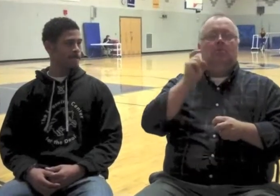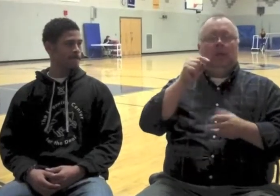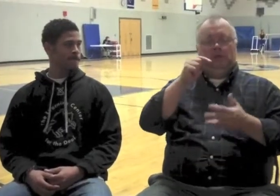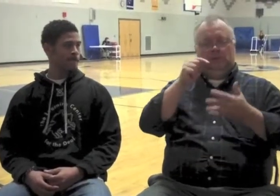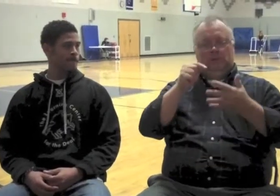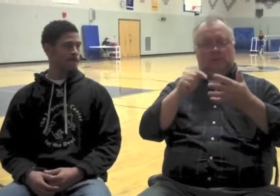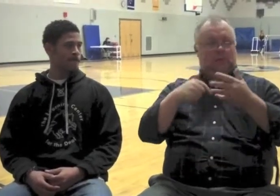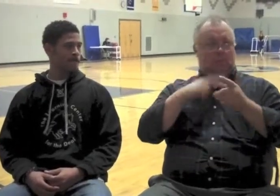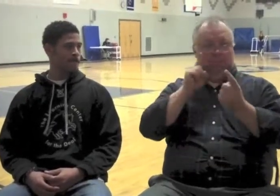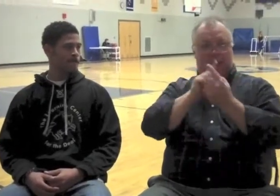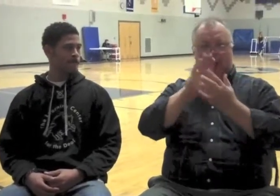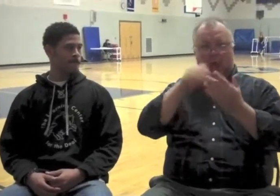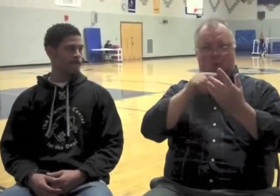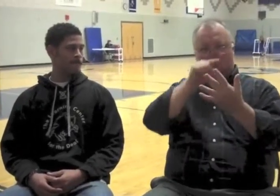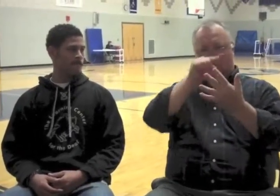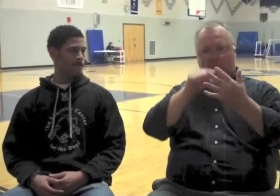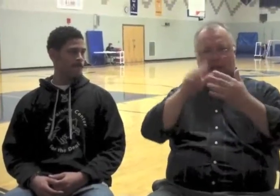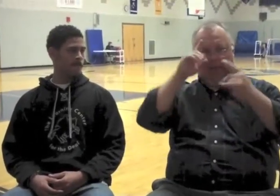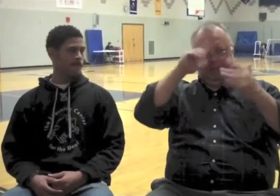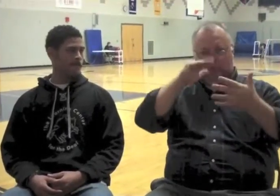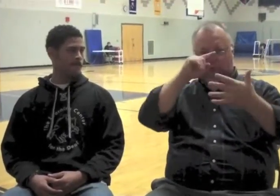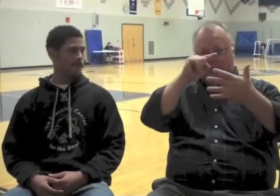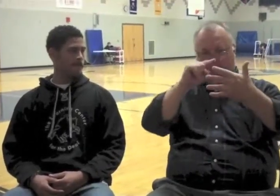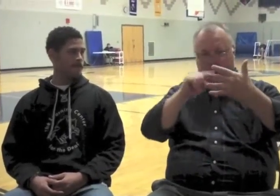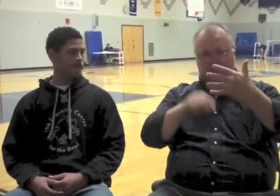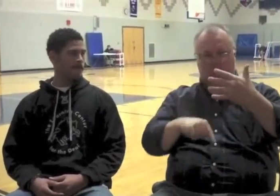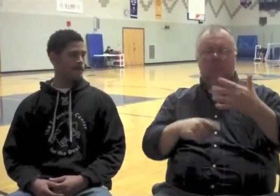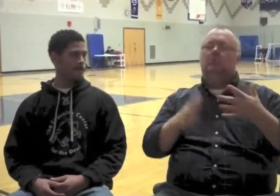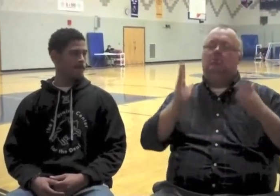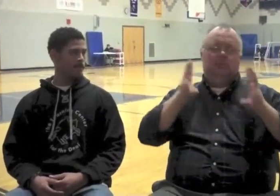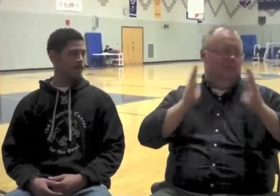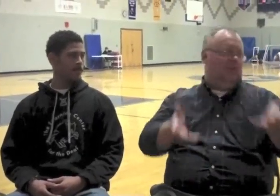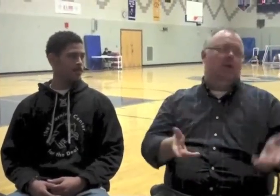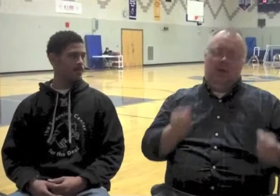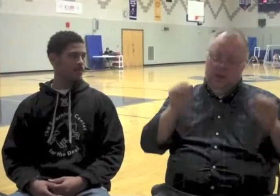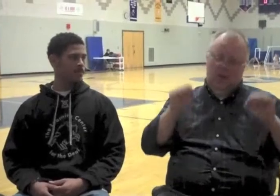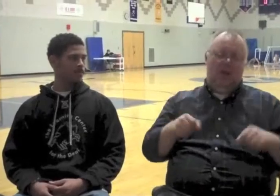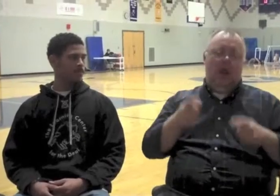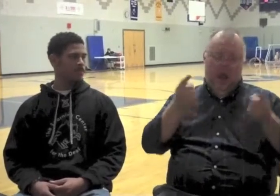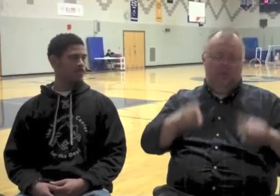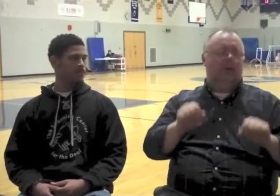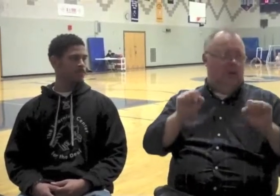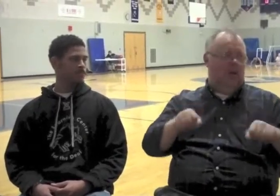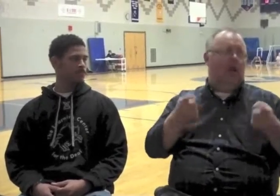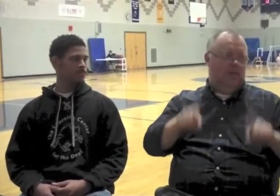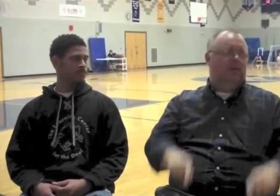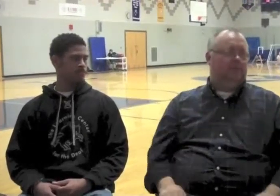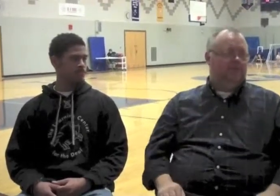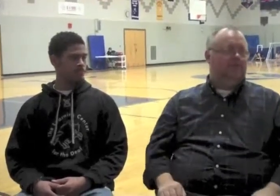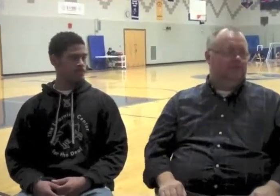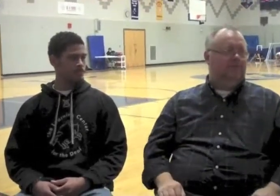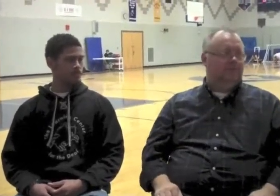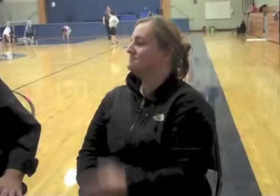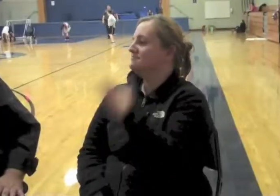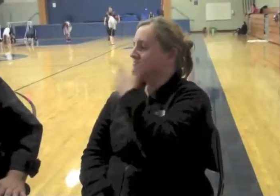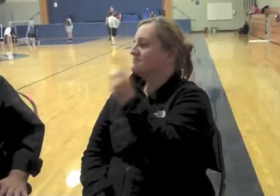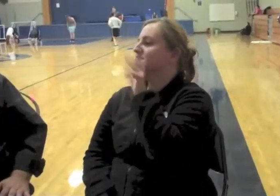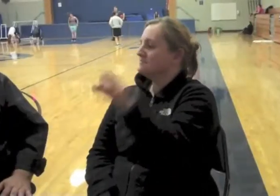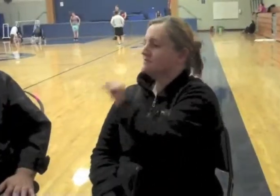And in order to meet that goal, we have a lot of other expectations that we have to meet beforehand. But we're certainly capable of doing that. So,